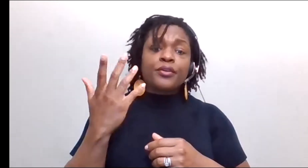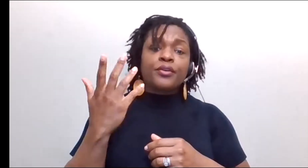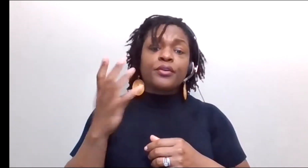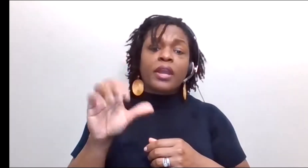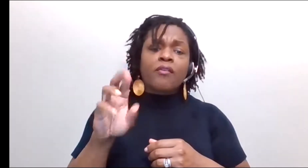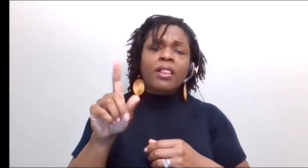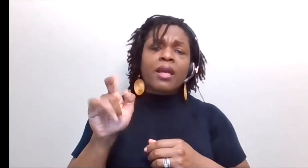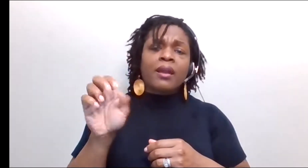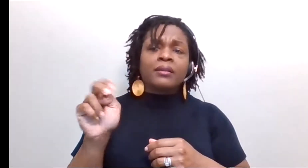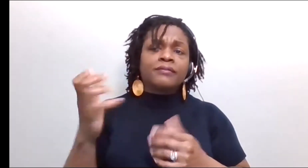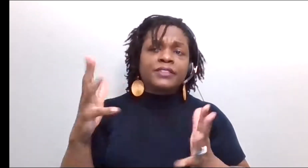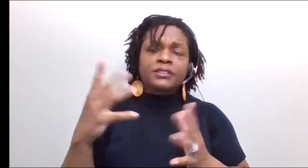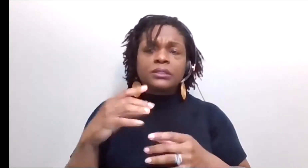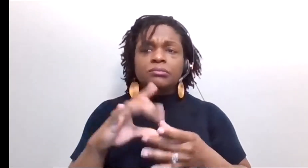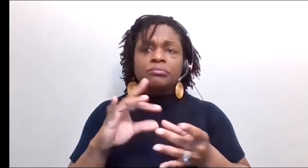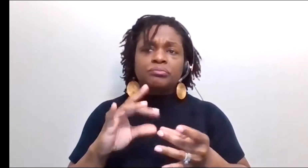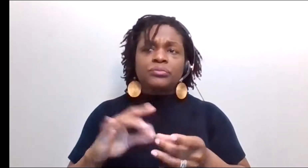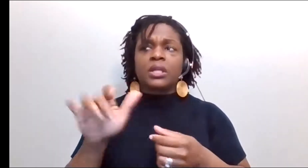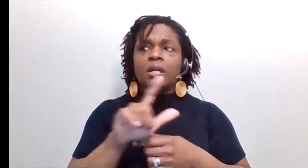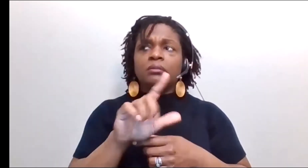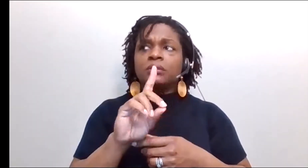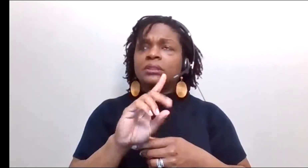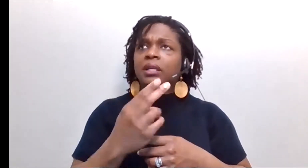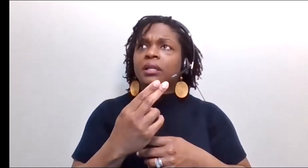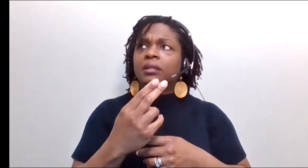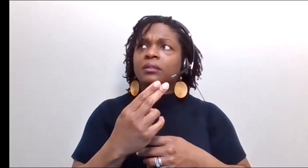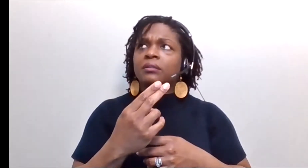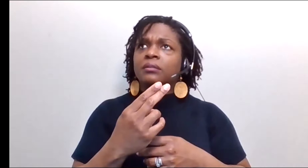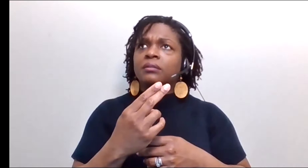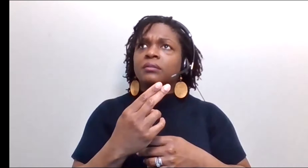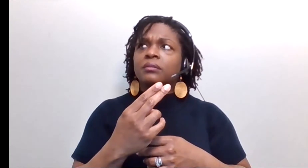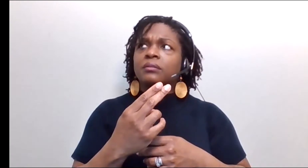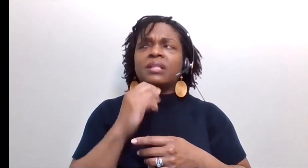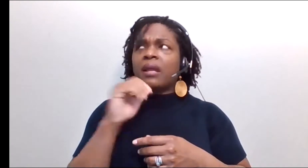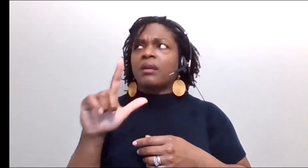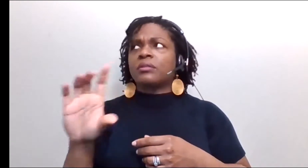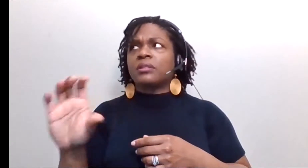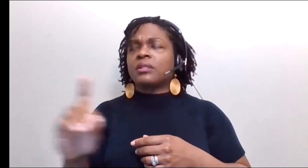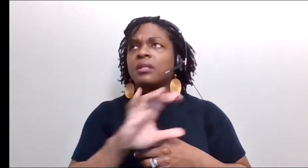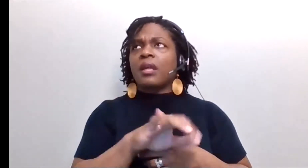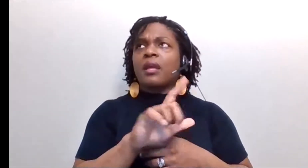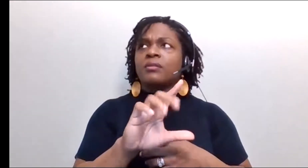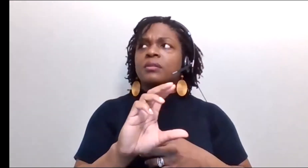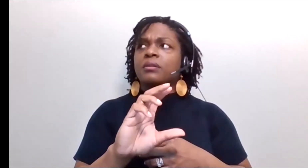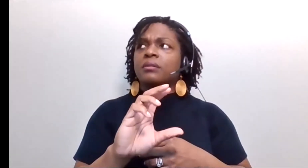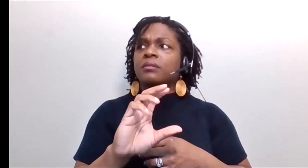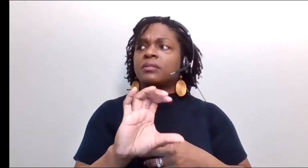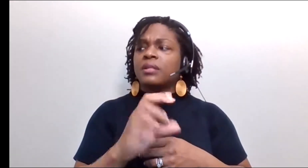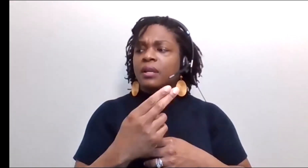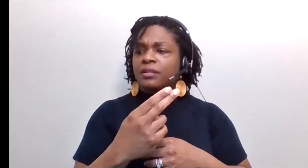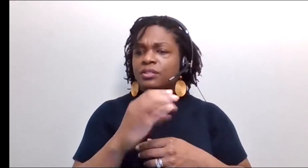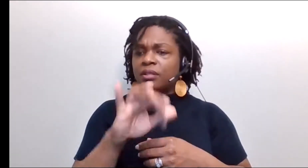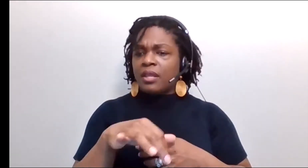was where LDH, and I don't want to say OCD, but LDH was line item some money to